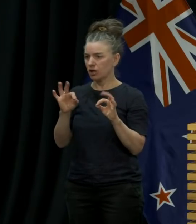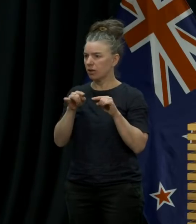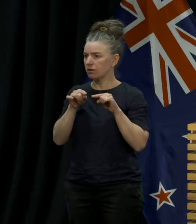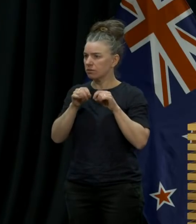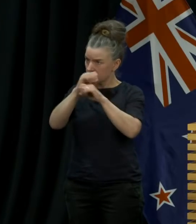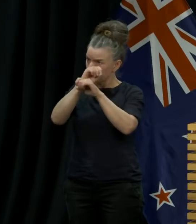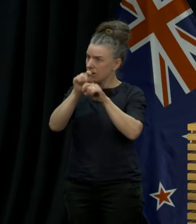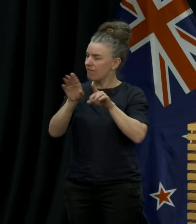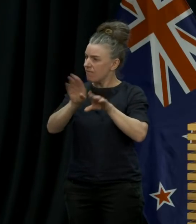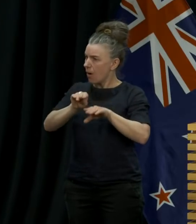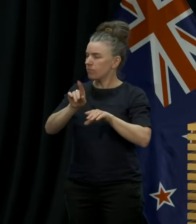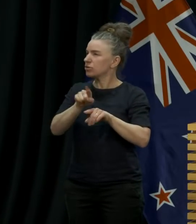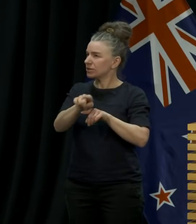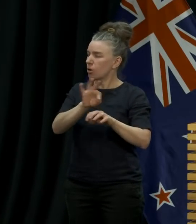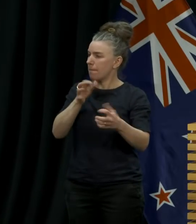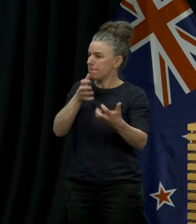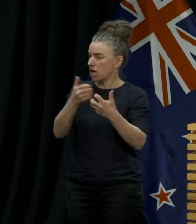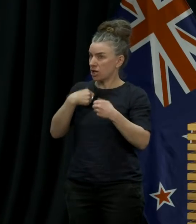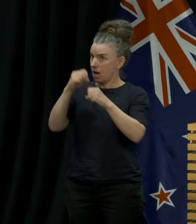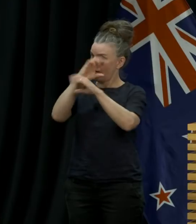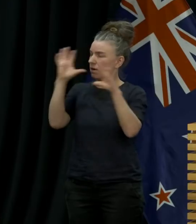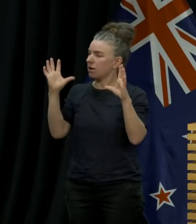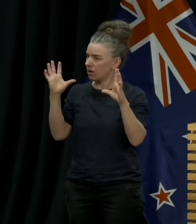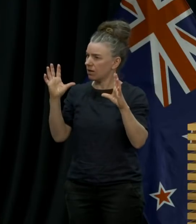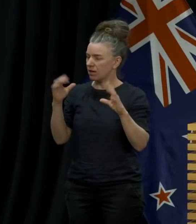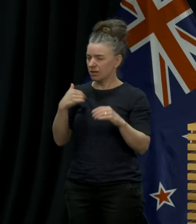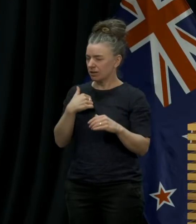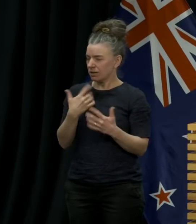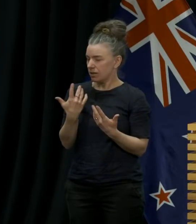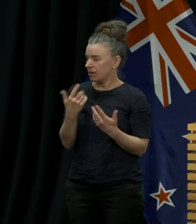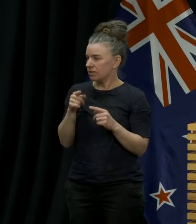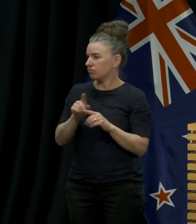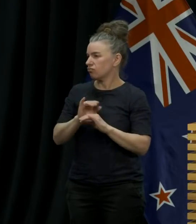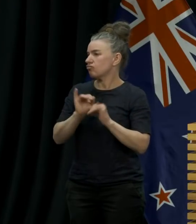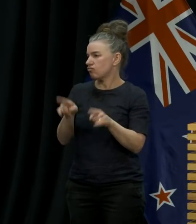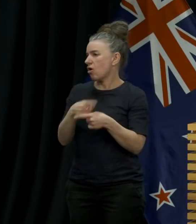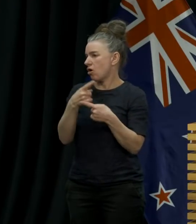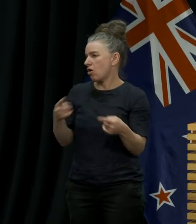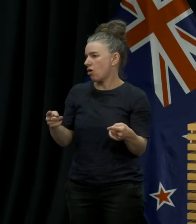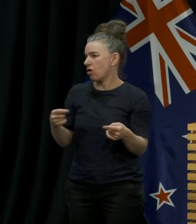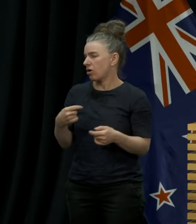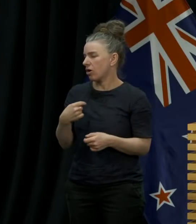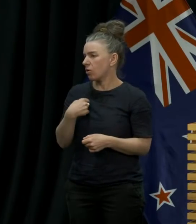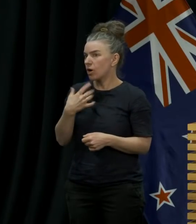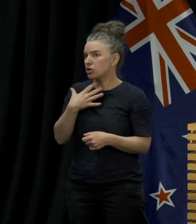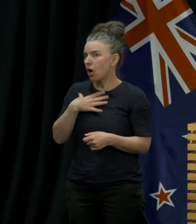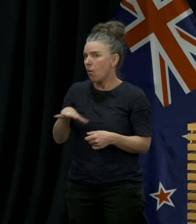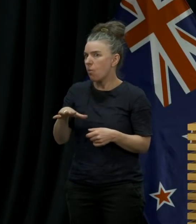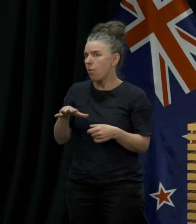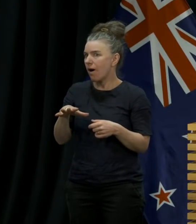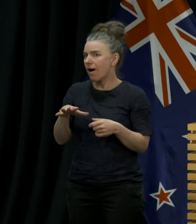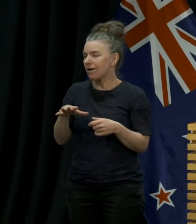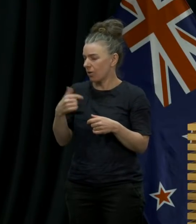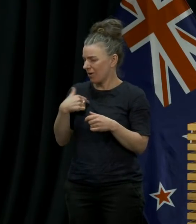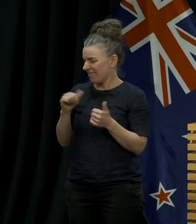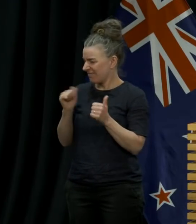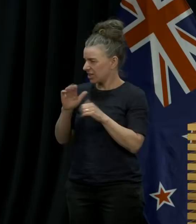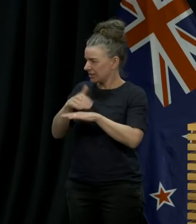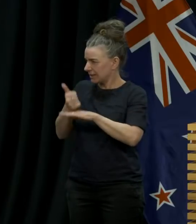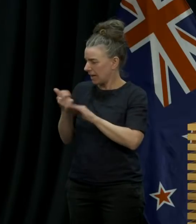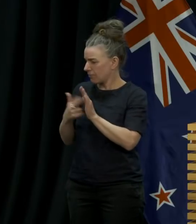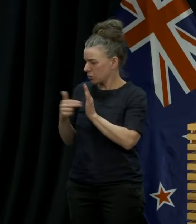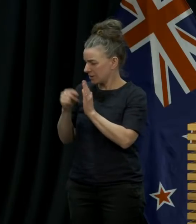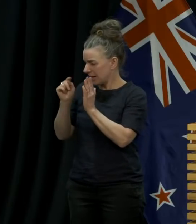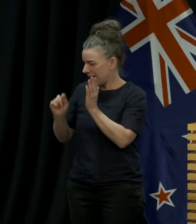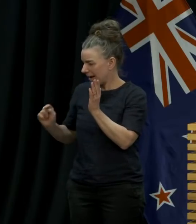We cannot have a system where our greatest vulnerability is at the border, where all of the protections we have put in place